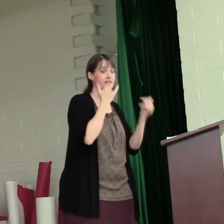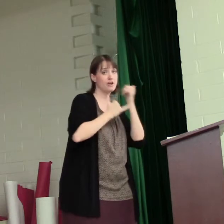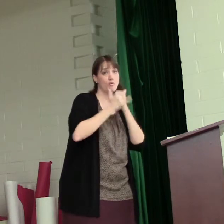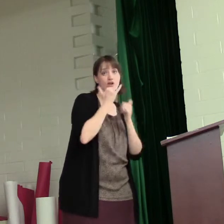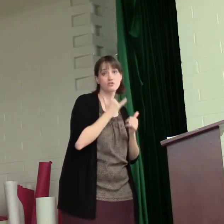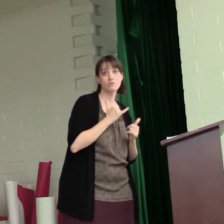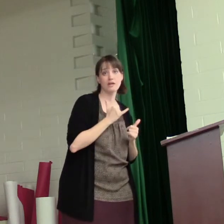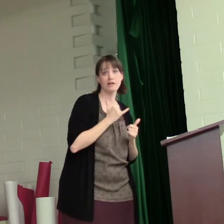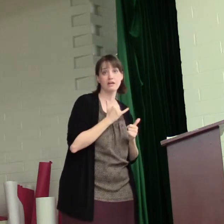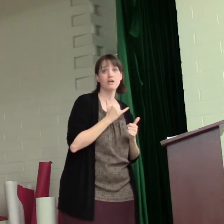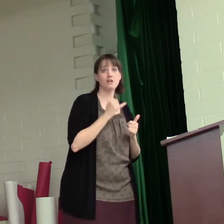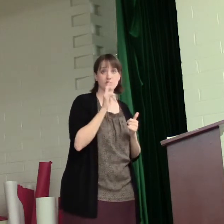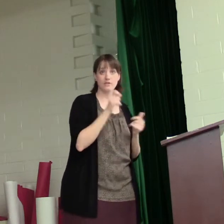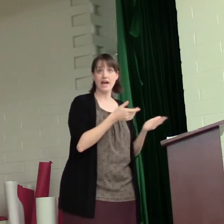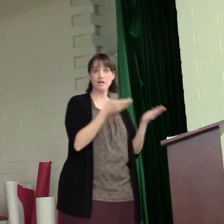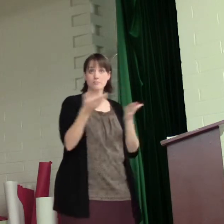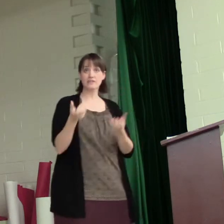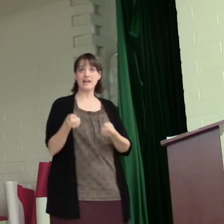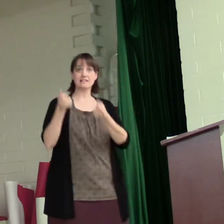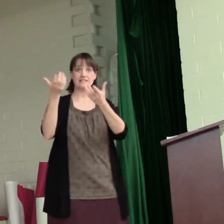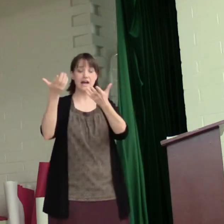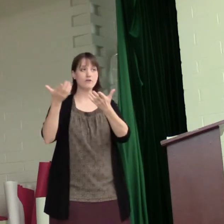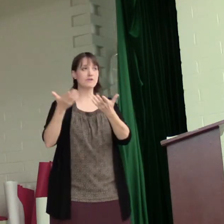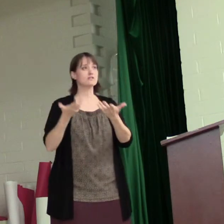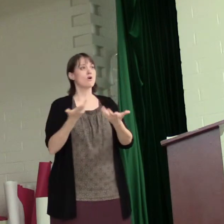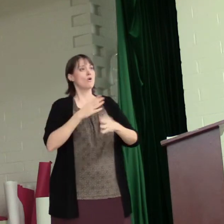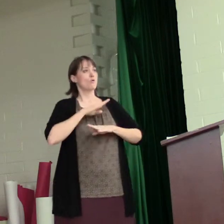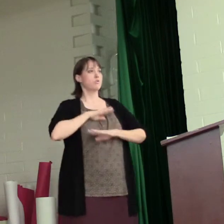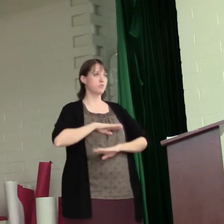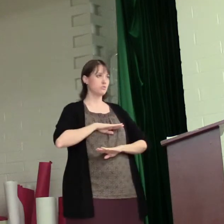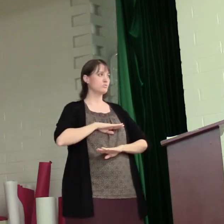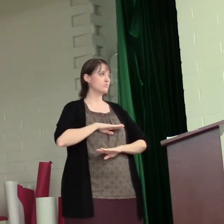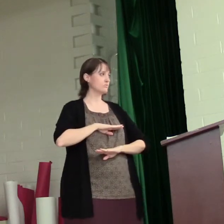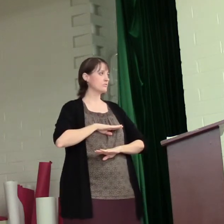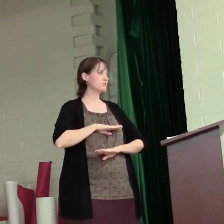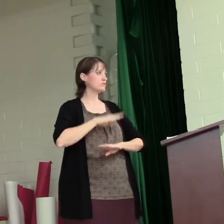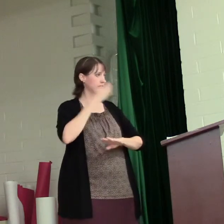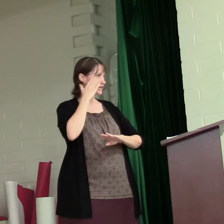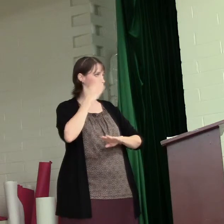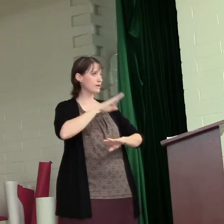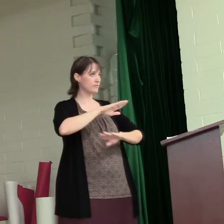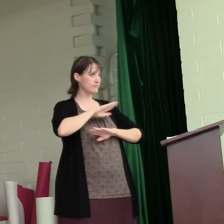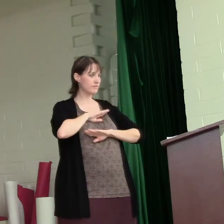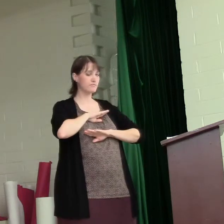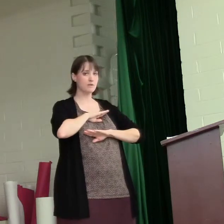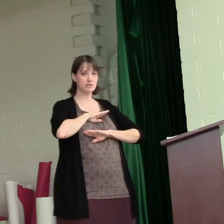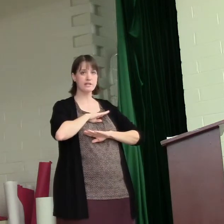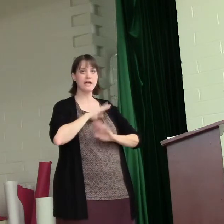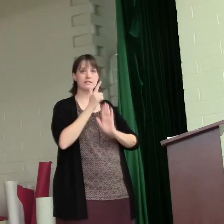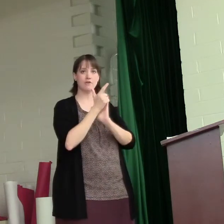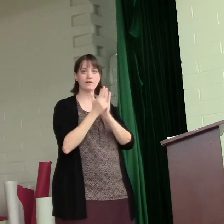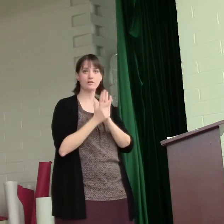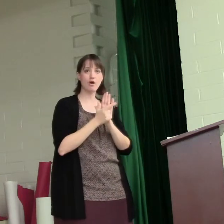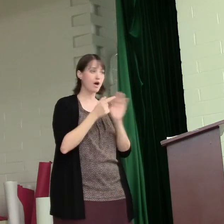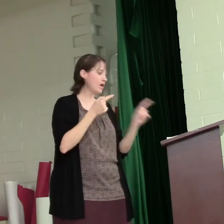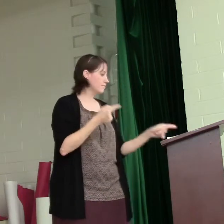their wrongdoing. So they had to bring that sacrifice. They knew they were satisfying the law. But